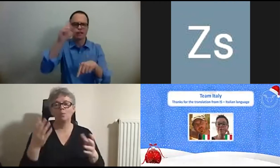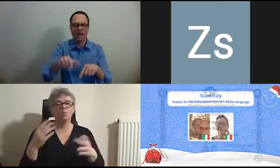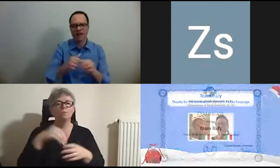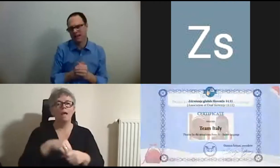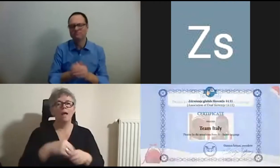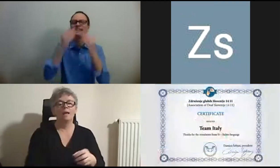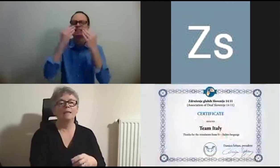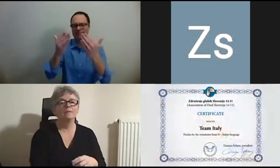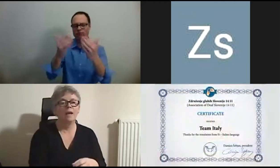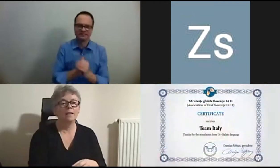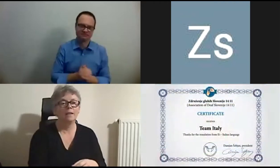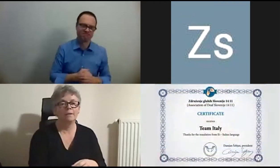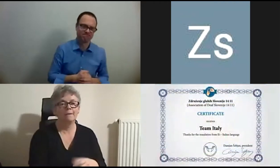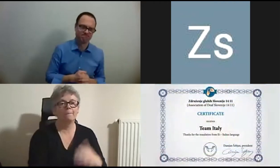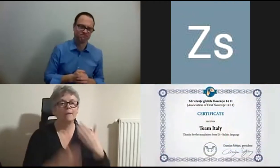Ooh, gallery view.